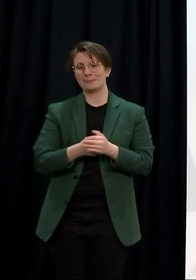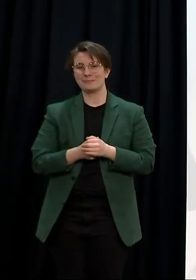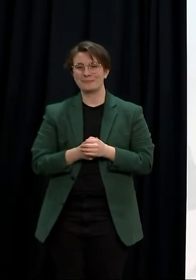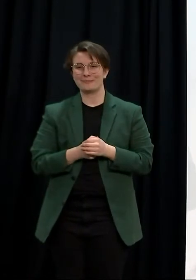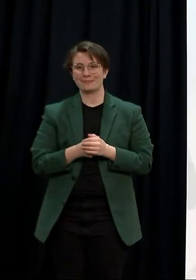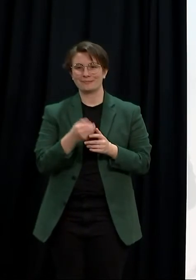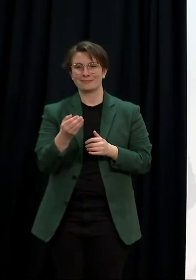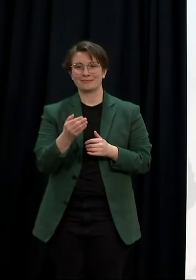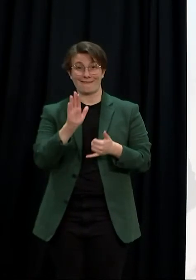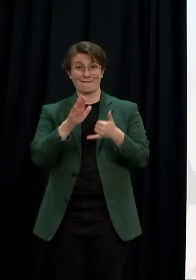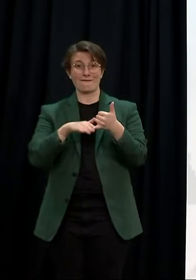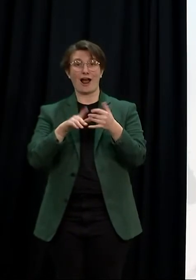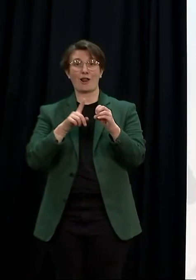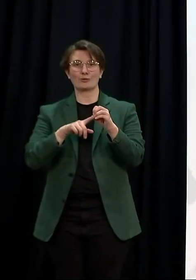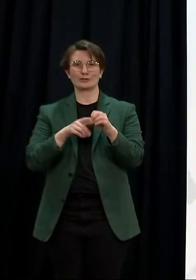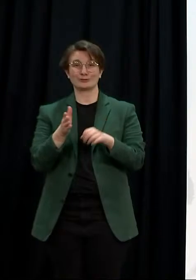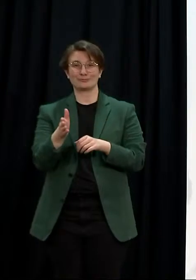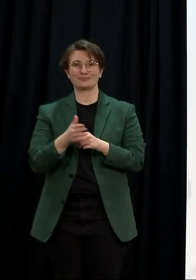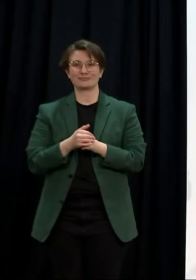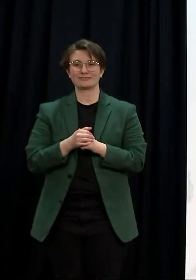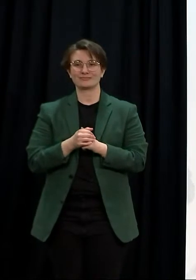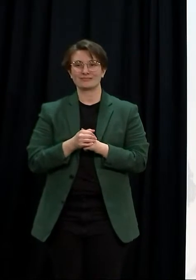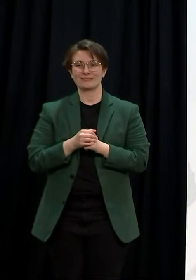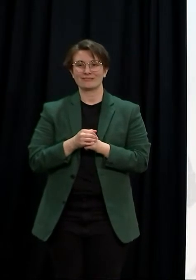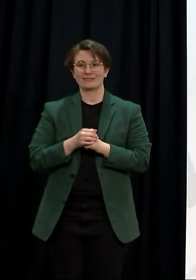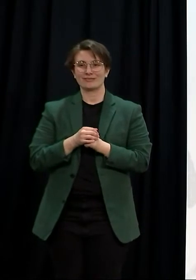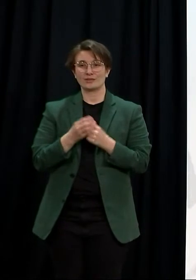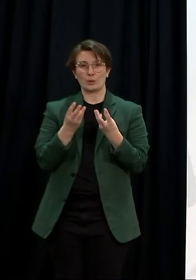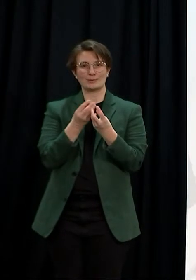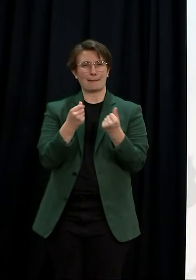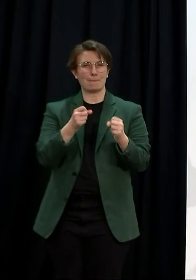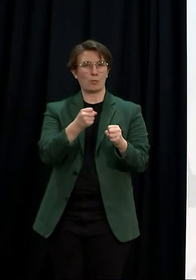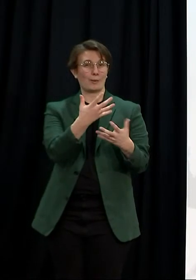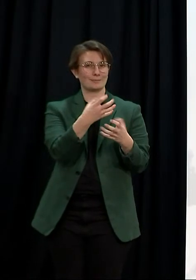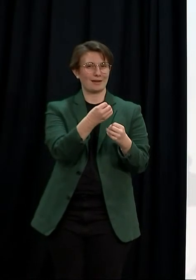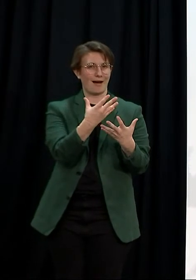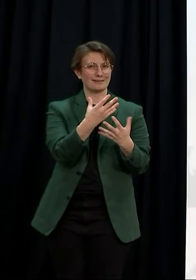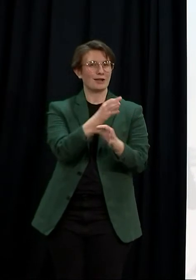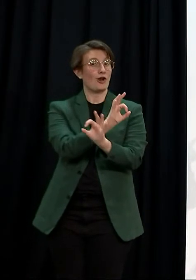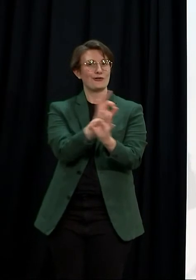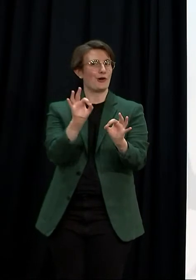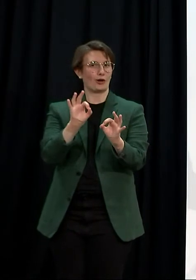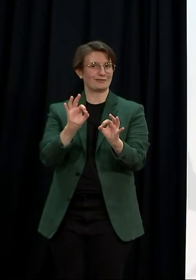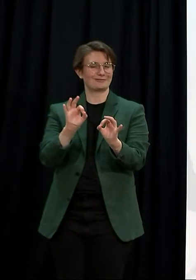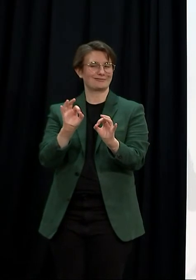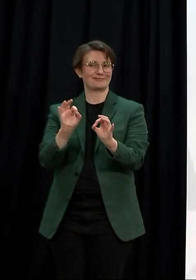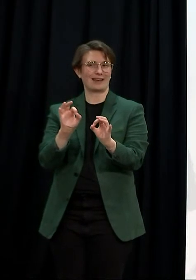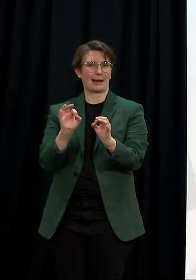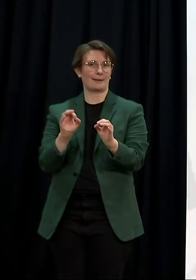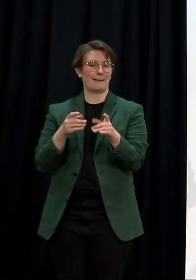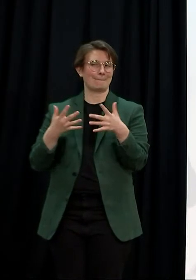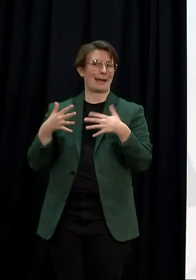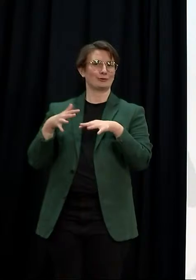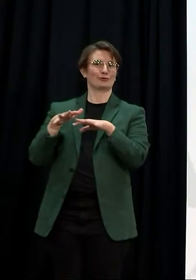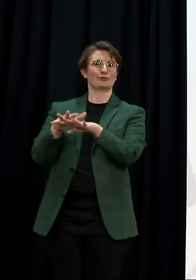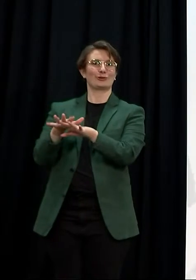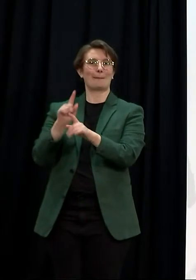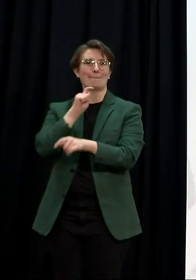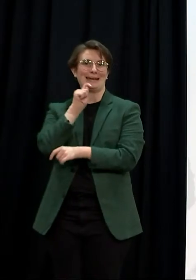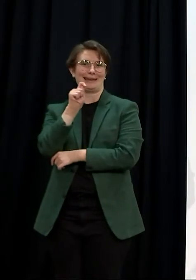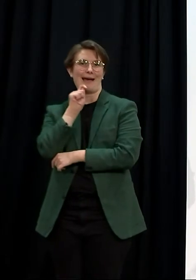been, not mainstream media sites, but other sites have been talking about deaths among